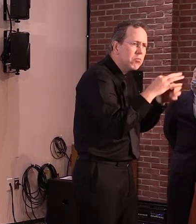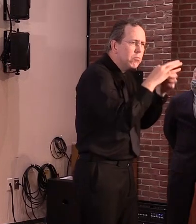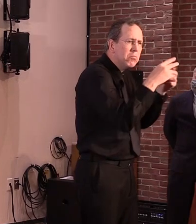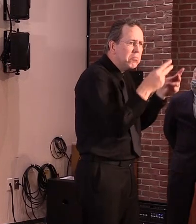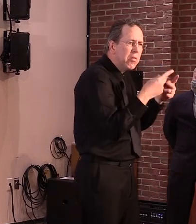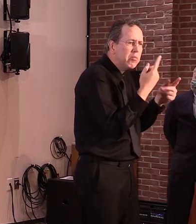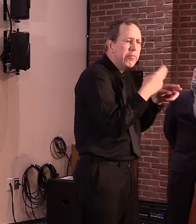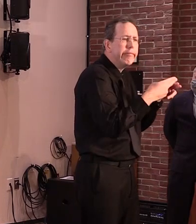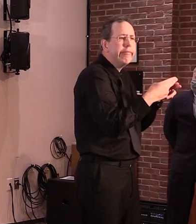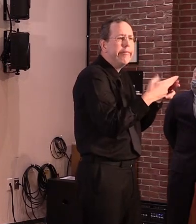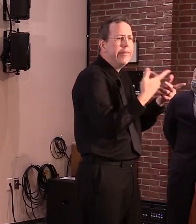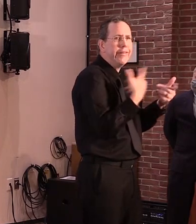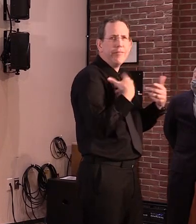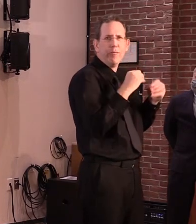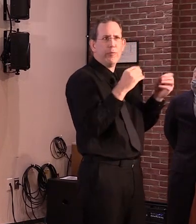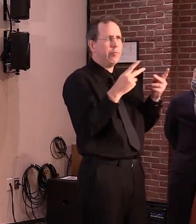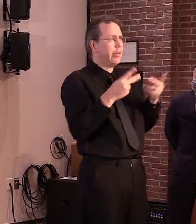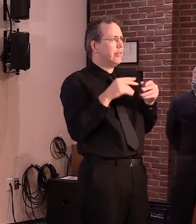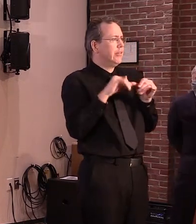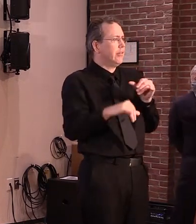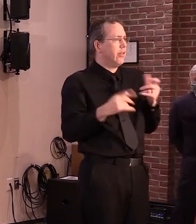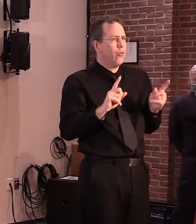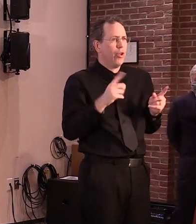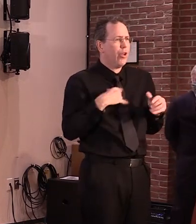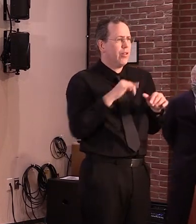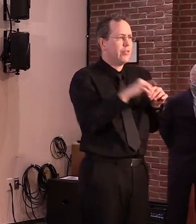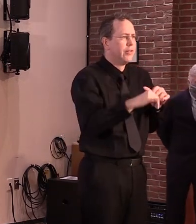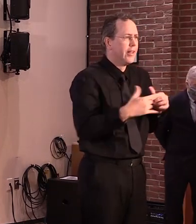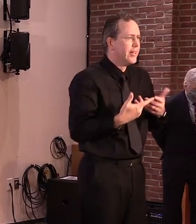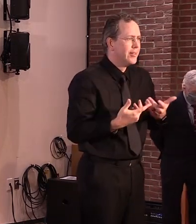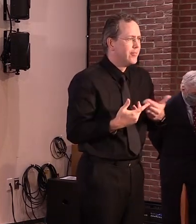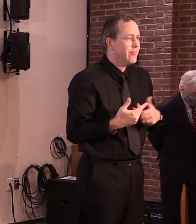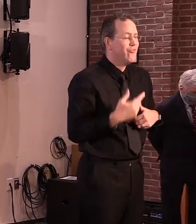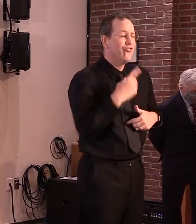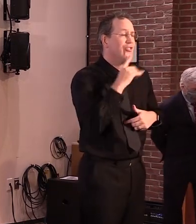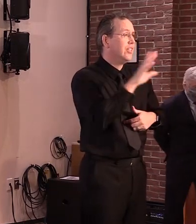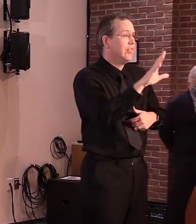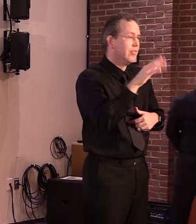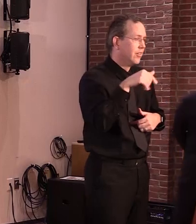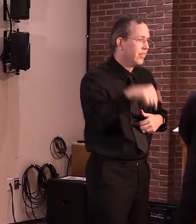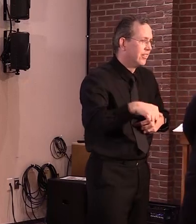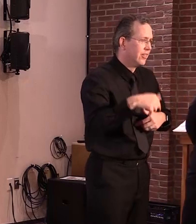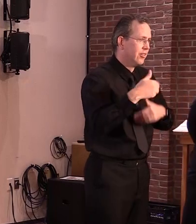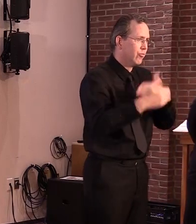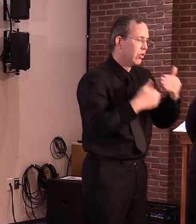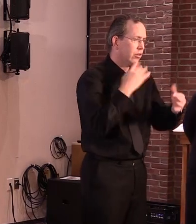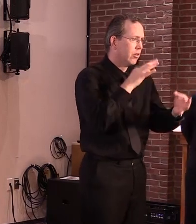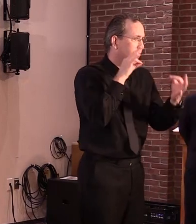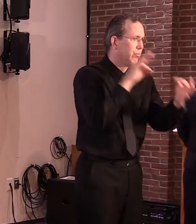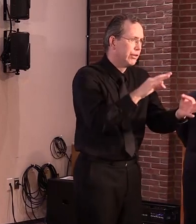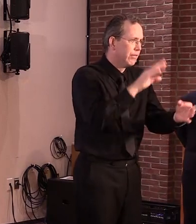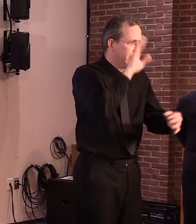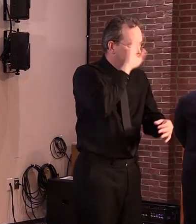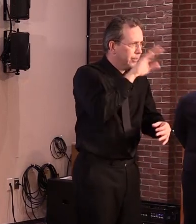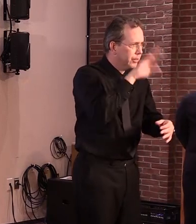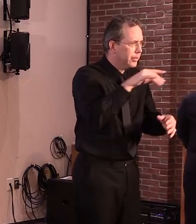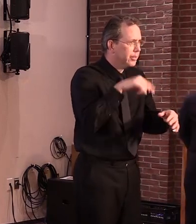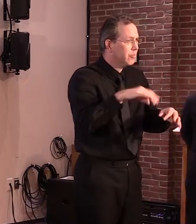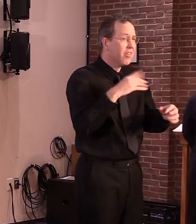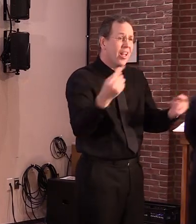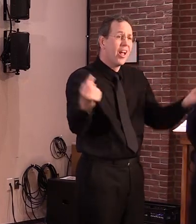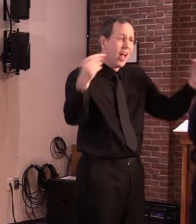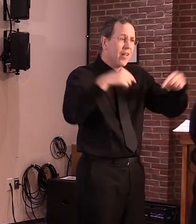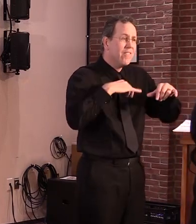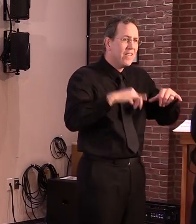You know, this isn't a perfect process, and we're always willing to consider almost anything. And we know how difficult this is for